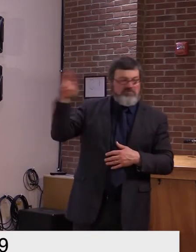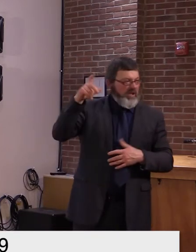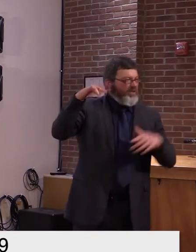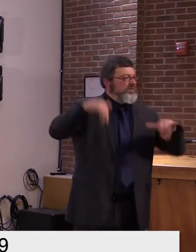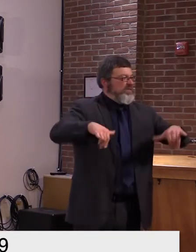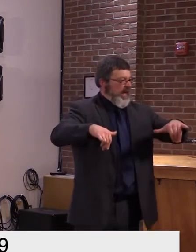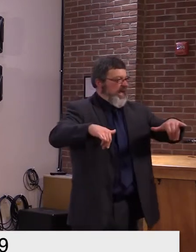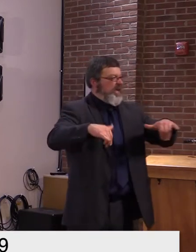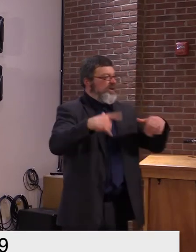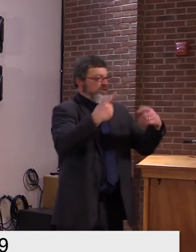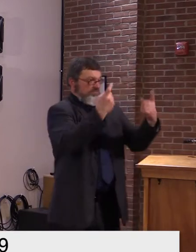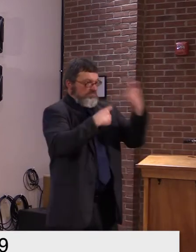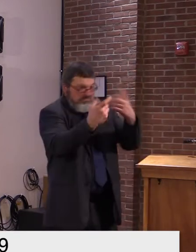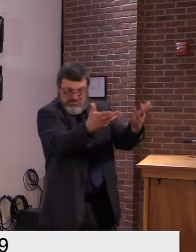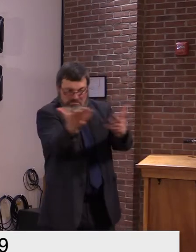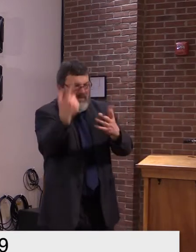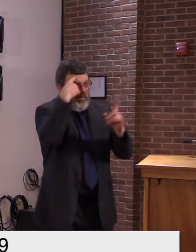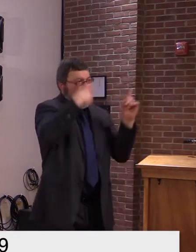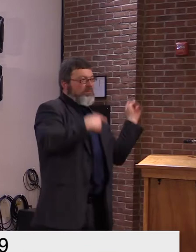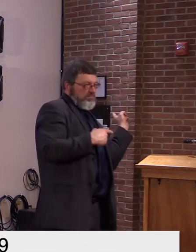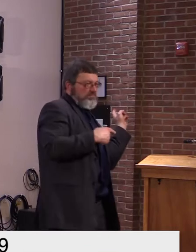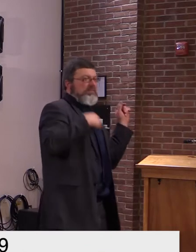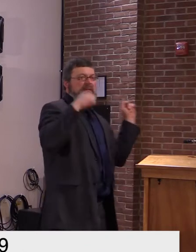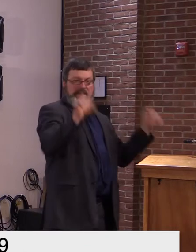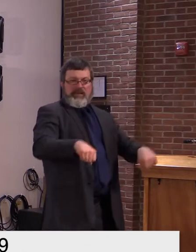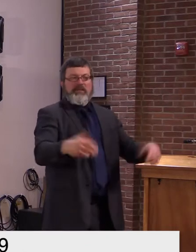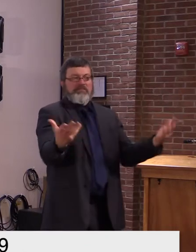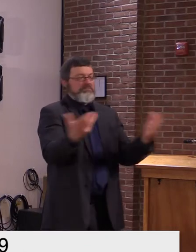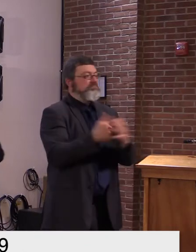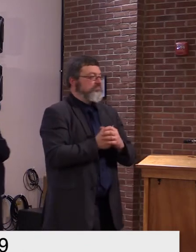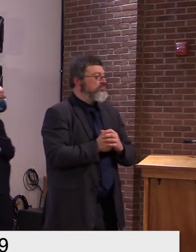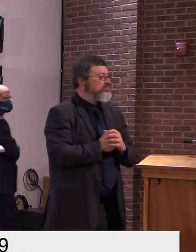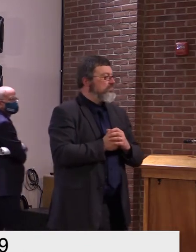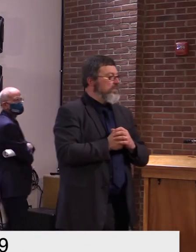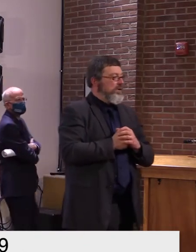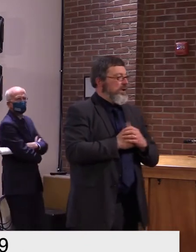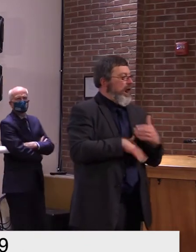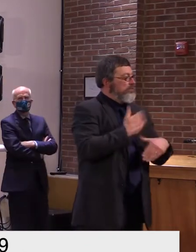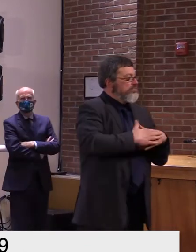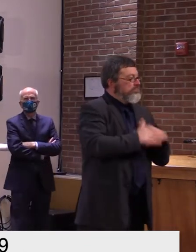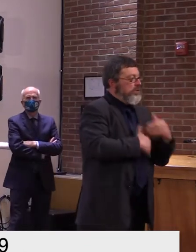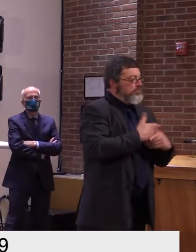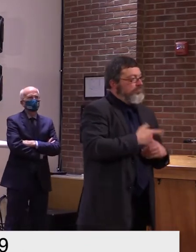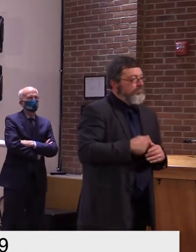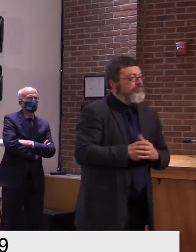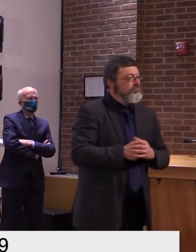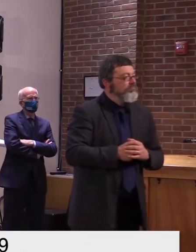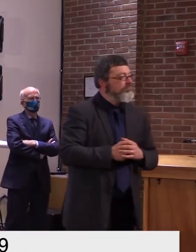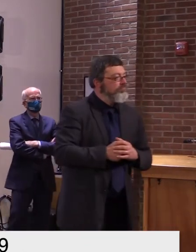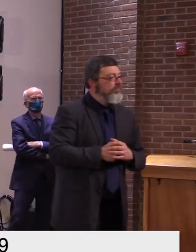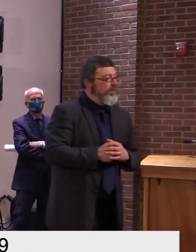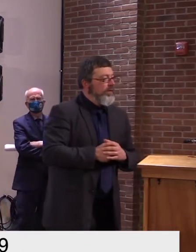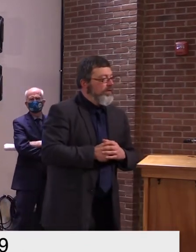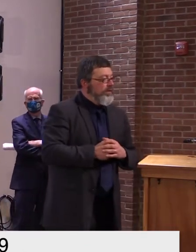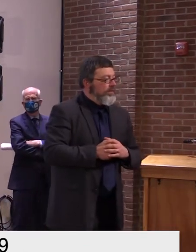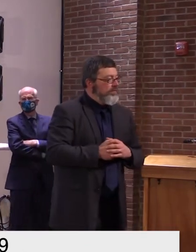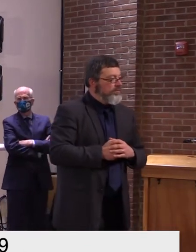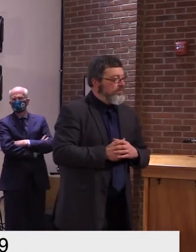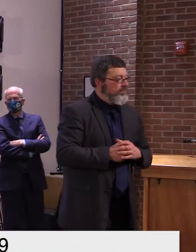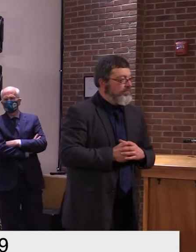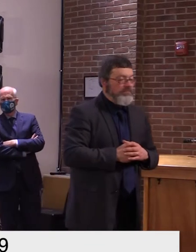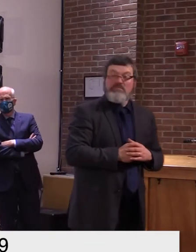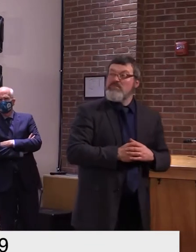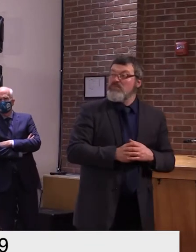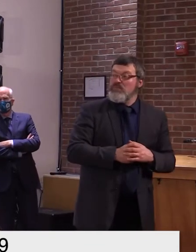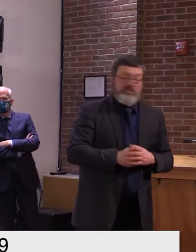have can be directed to him. With that, we'll open up to questions. All right, and we are approaching